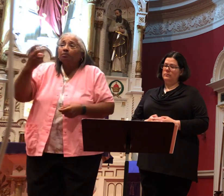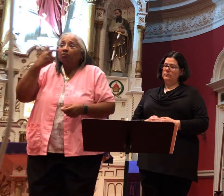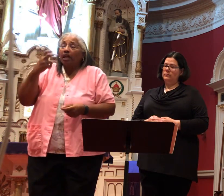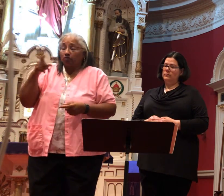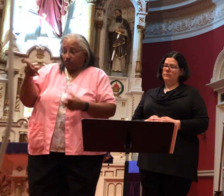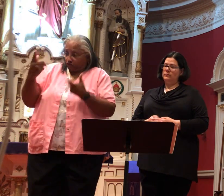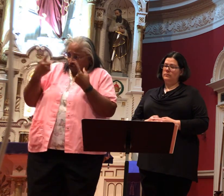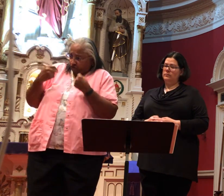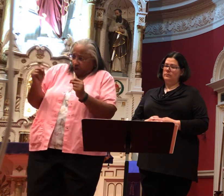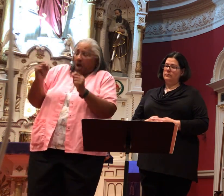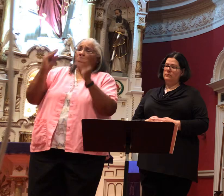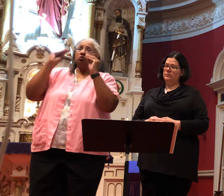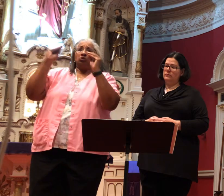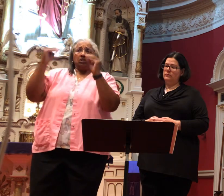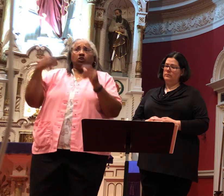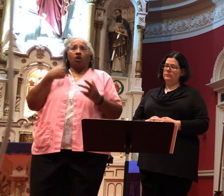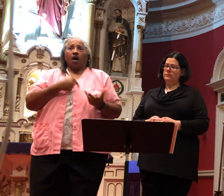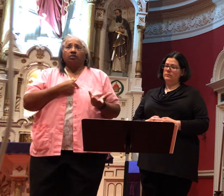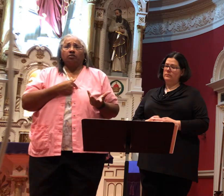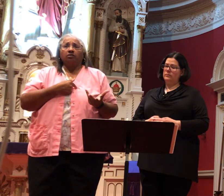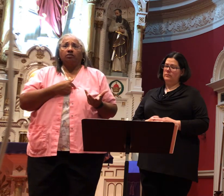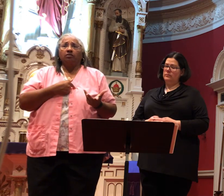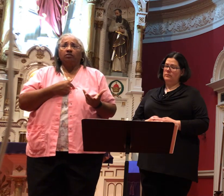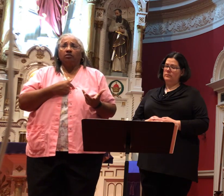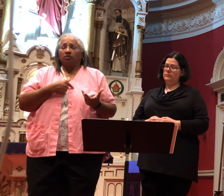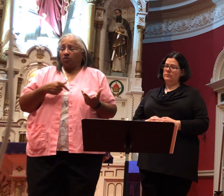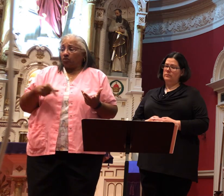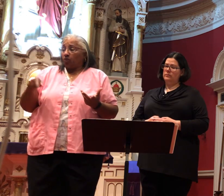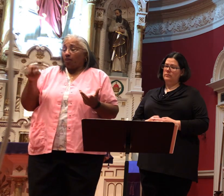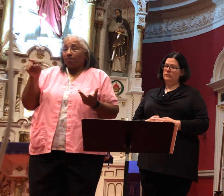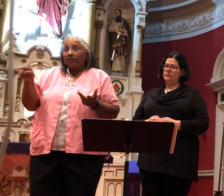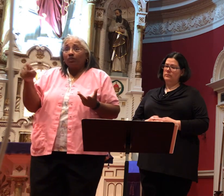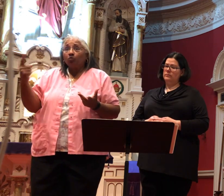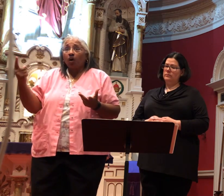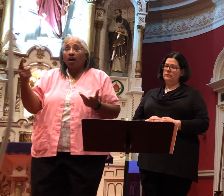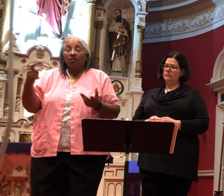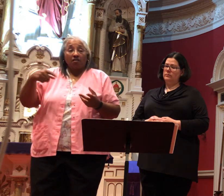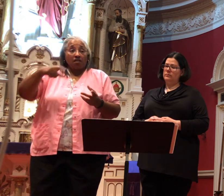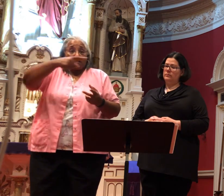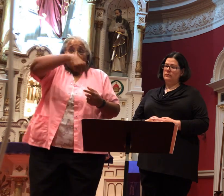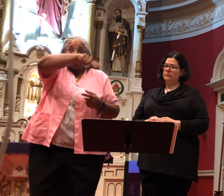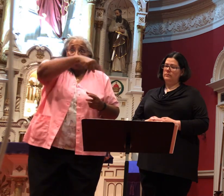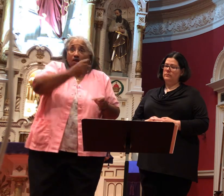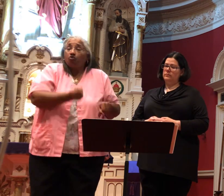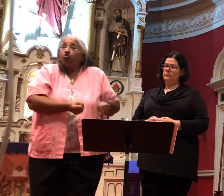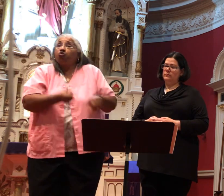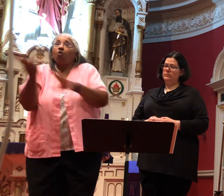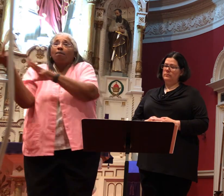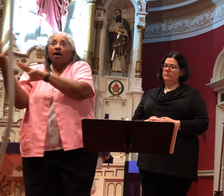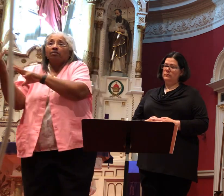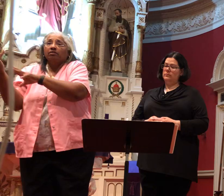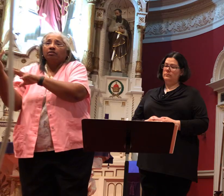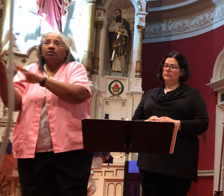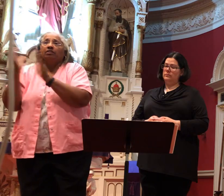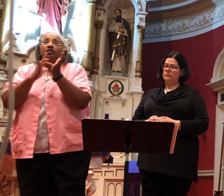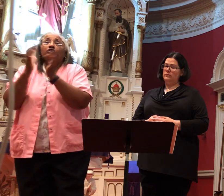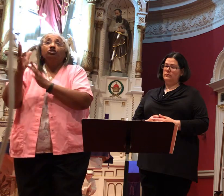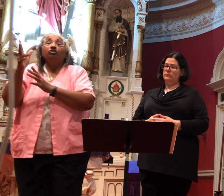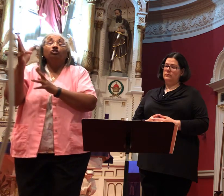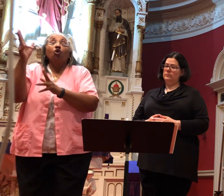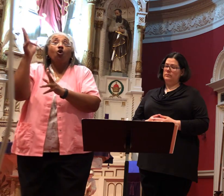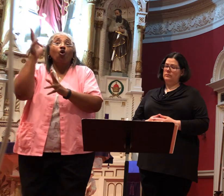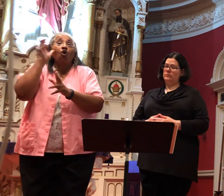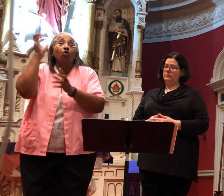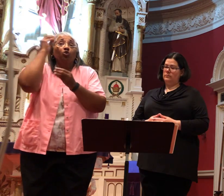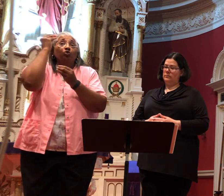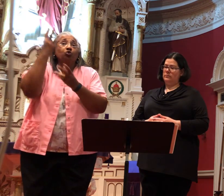us?" Then they threw him out. When Jesus heard that they had thrown him out, he